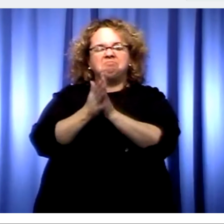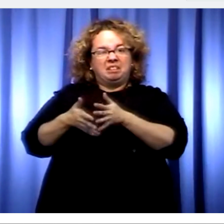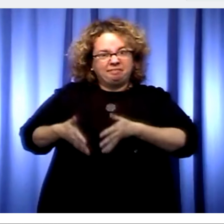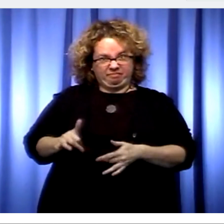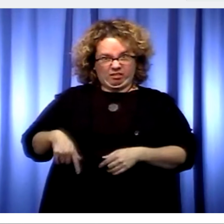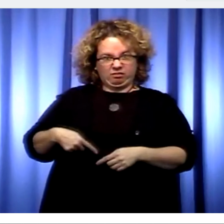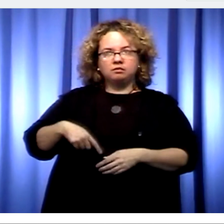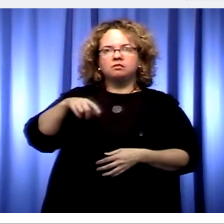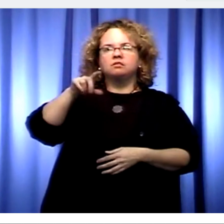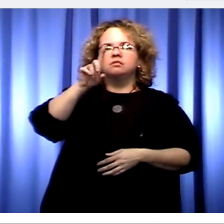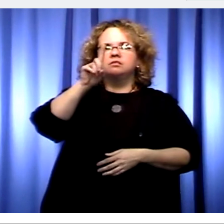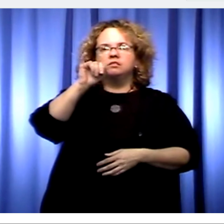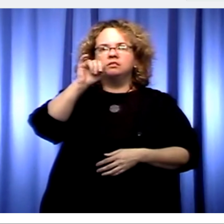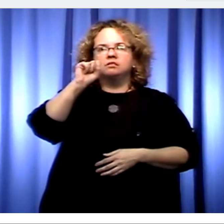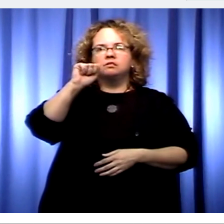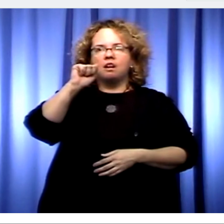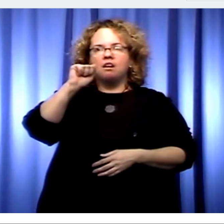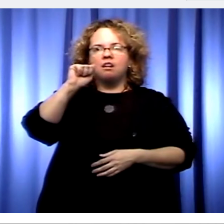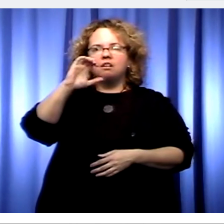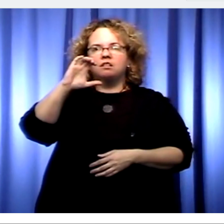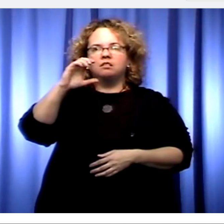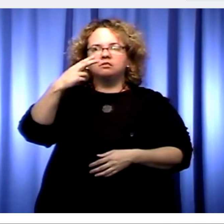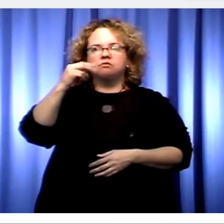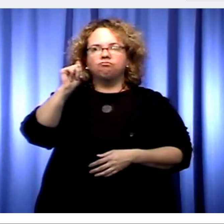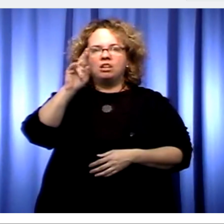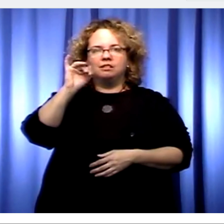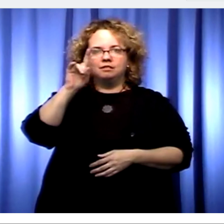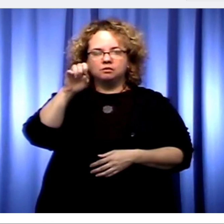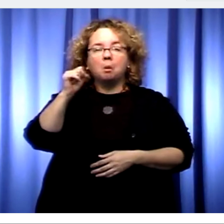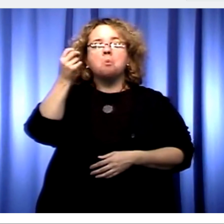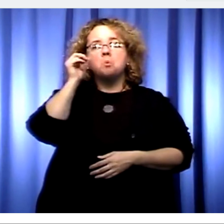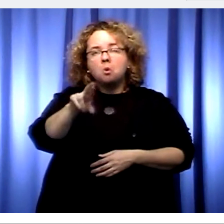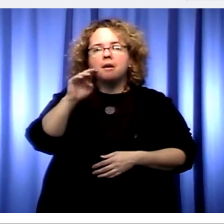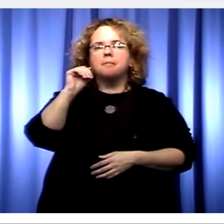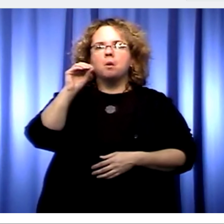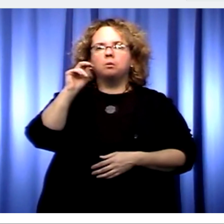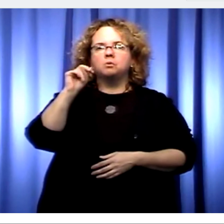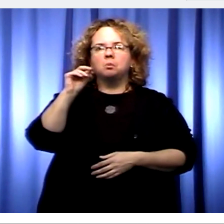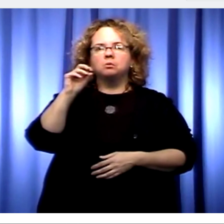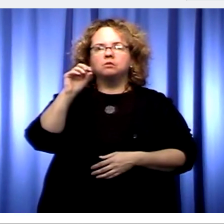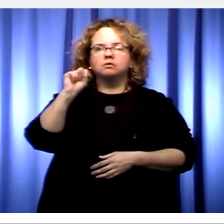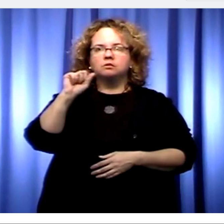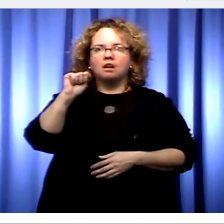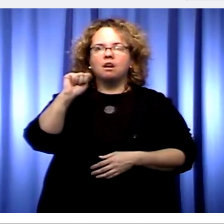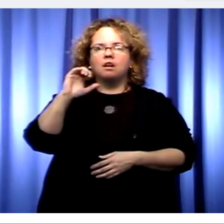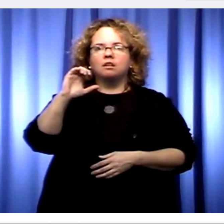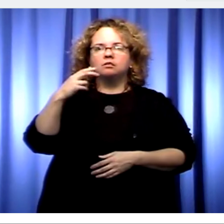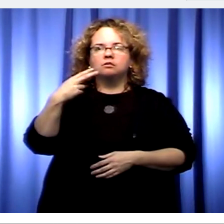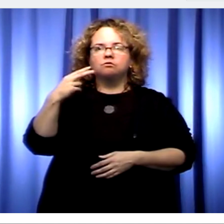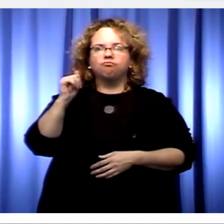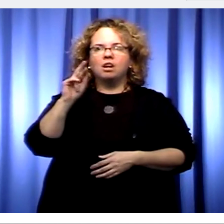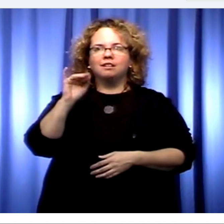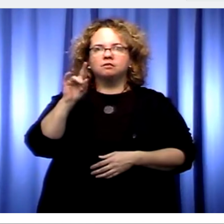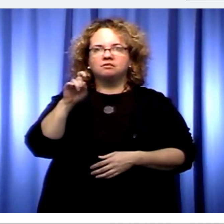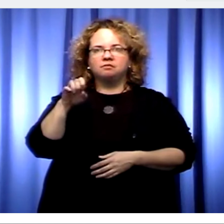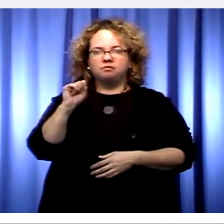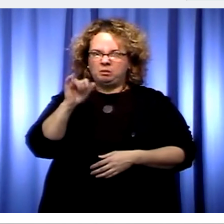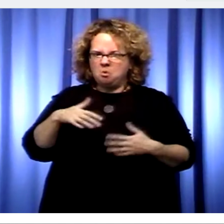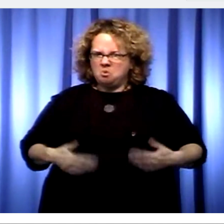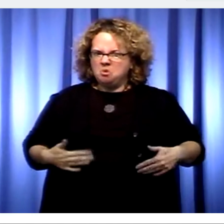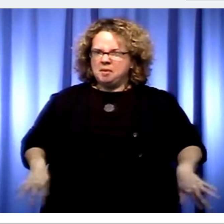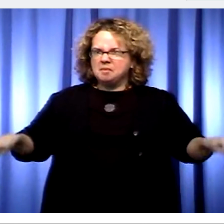yet broken down. When it comes to your stomach, it's broken down a little bit further, but when it gets to your small intestine, it becomes amino acids, which is what your